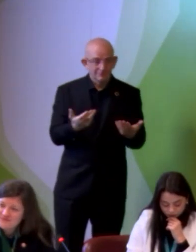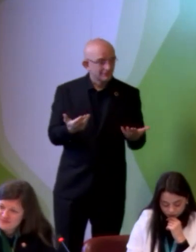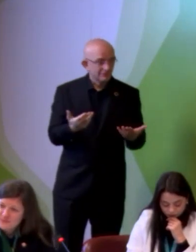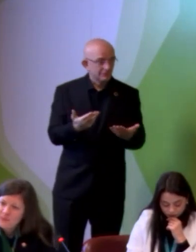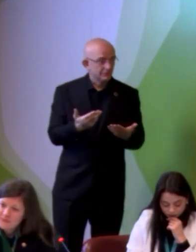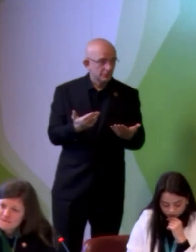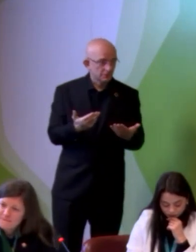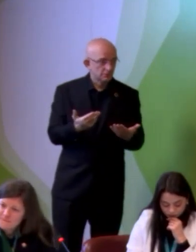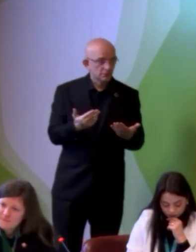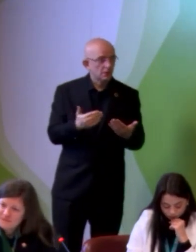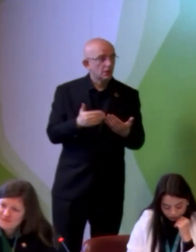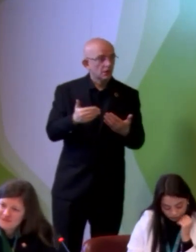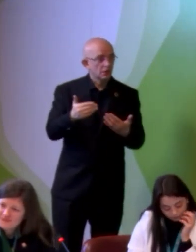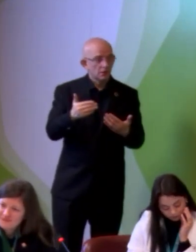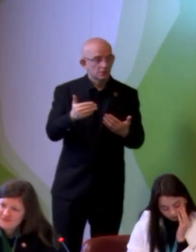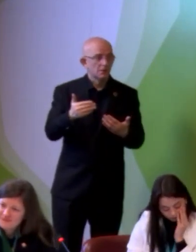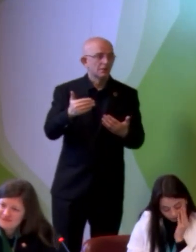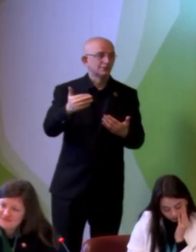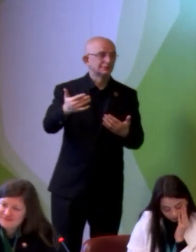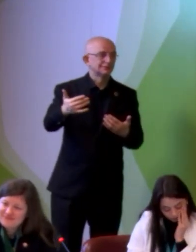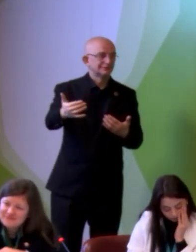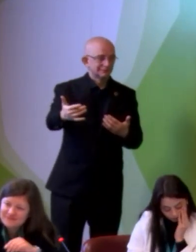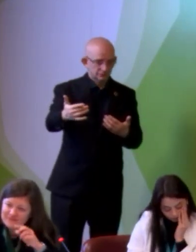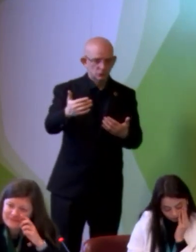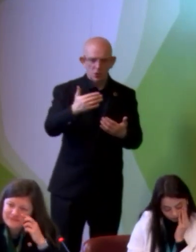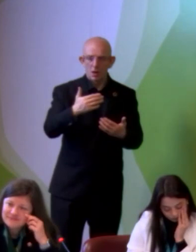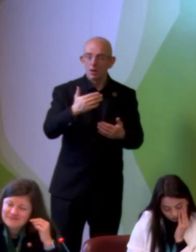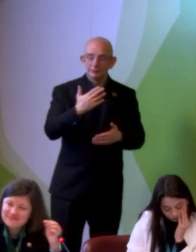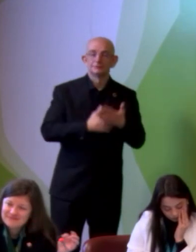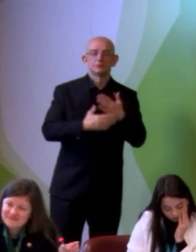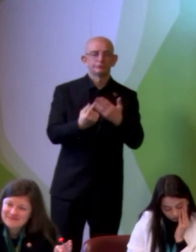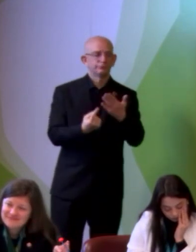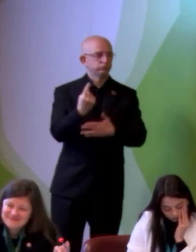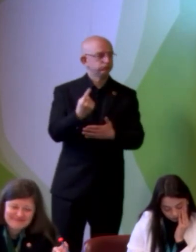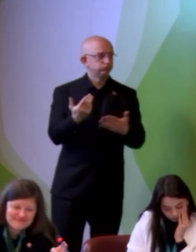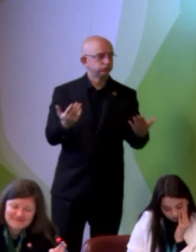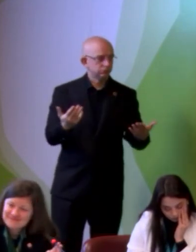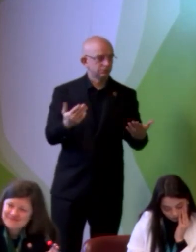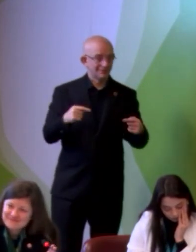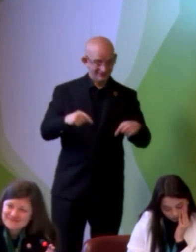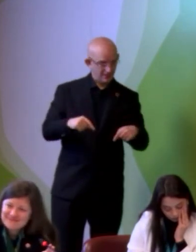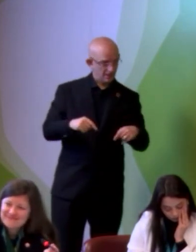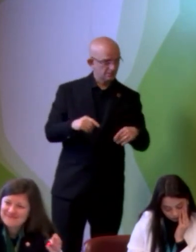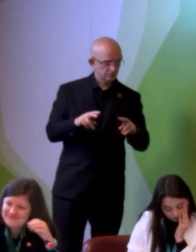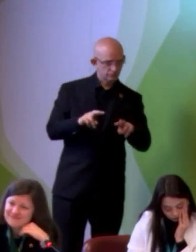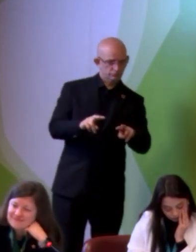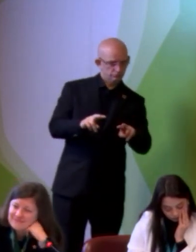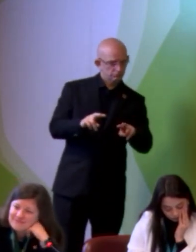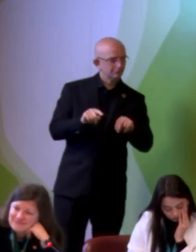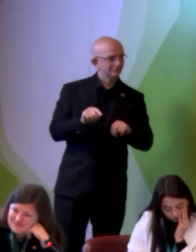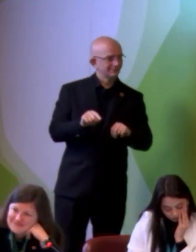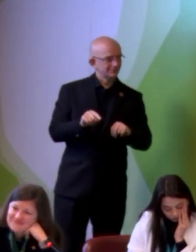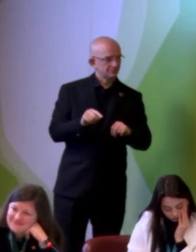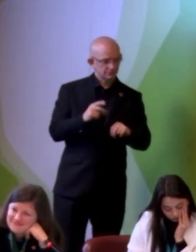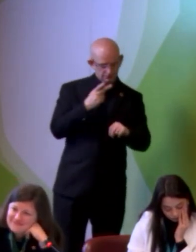but and it can be prevented. So these are the things that we are looking at, and we are trying very much to work with